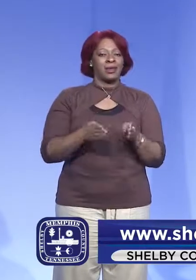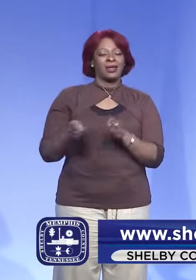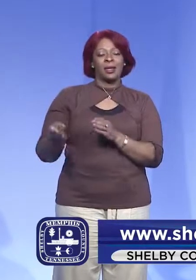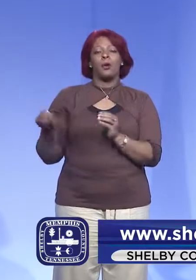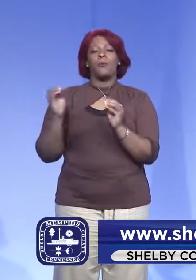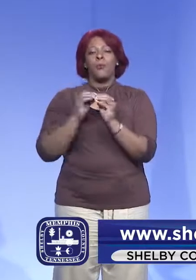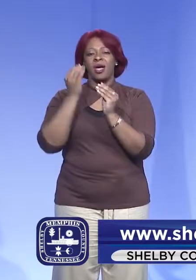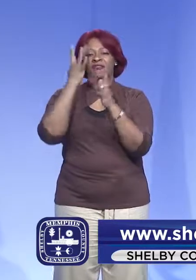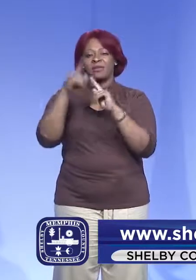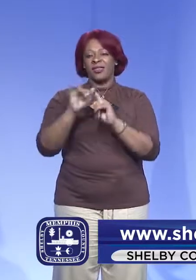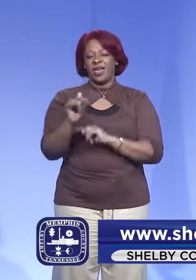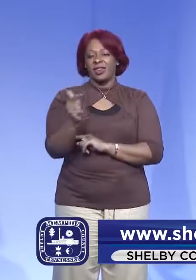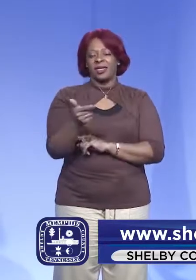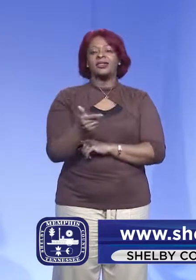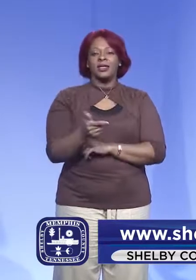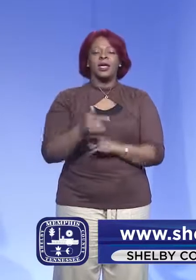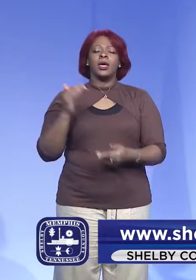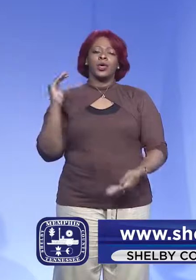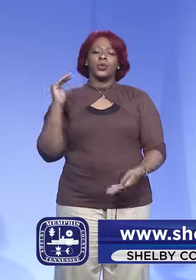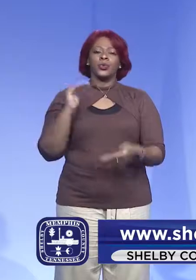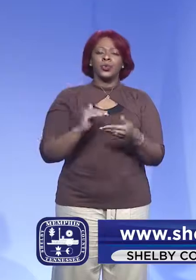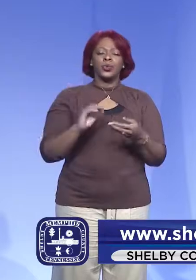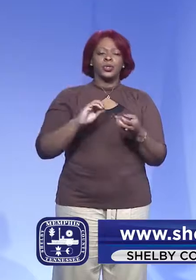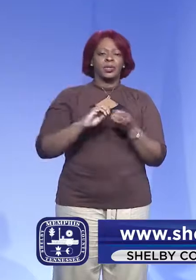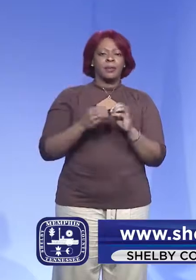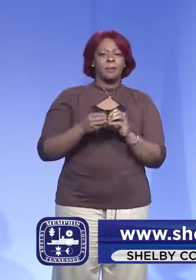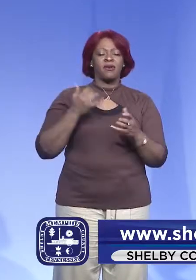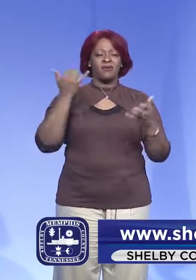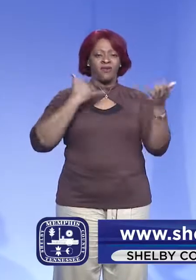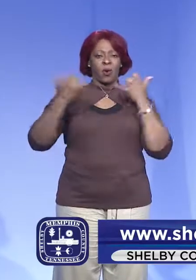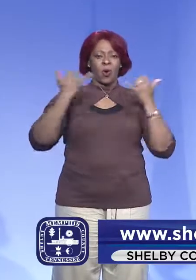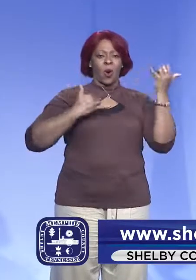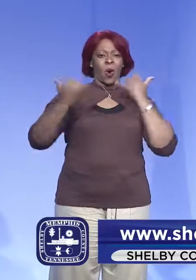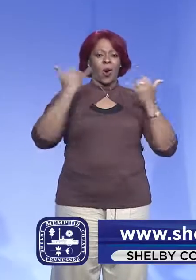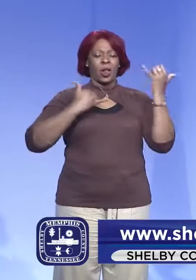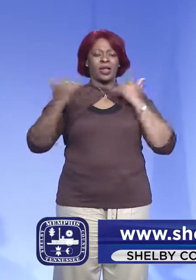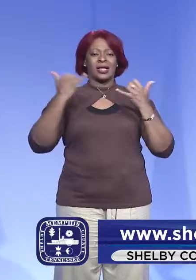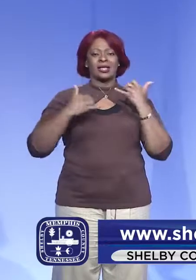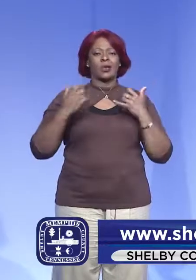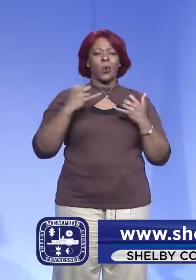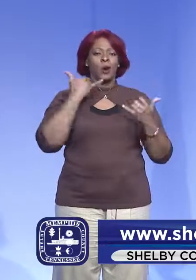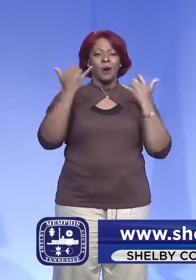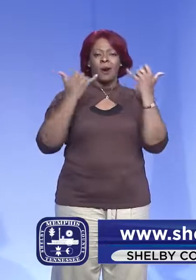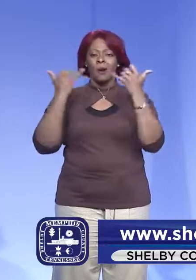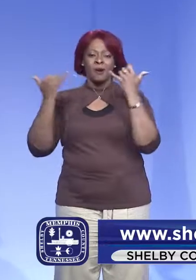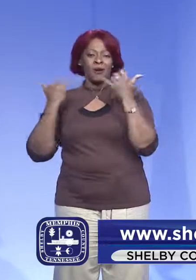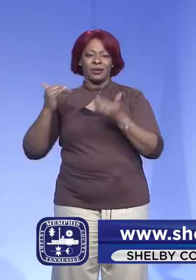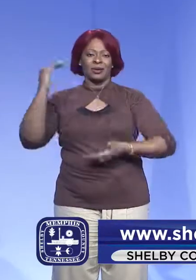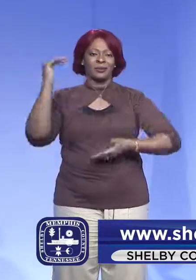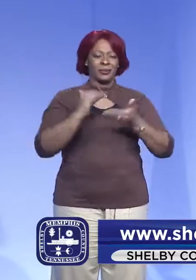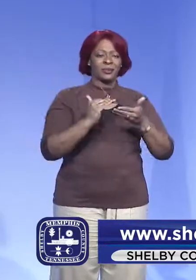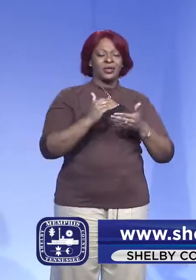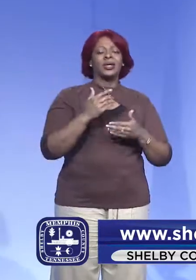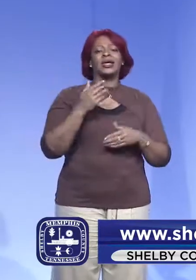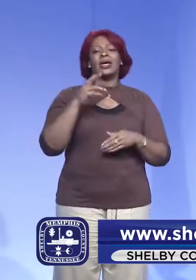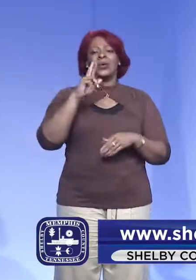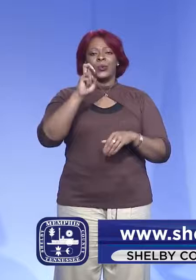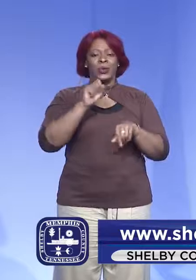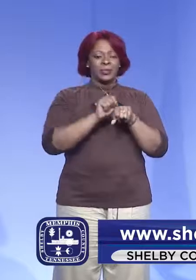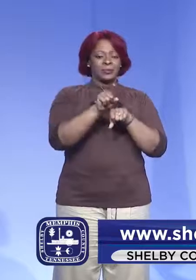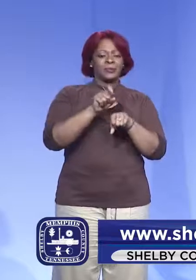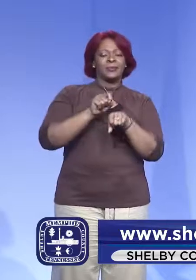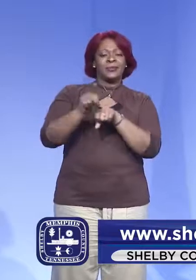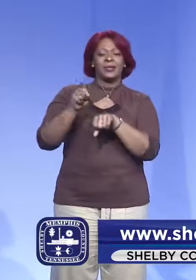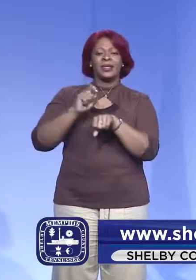come on that. But it does reduce the number of phone calls that we would make and allow us to redeploy some of those